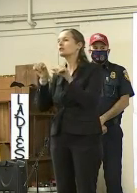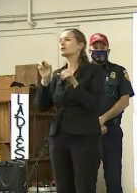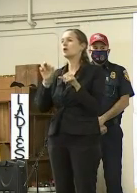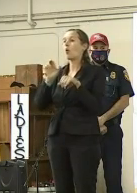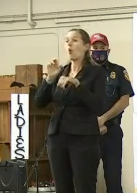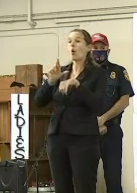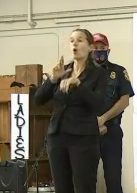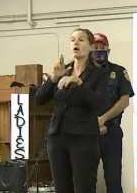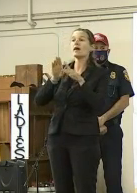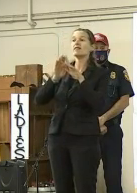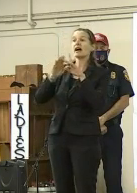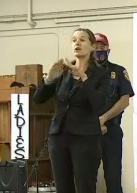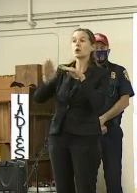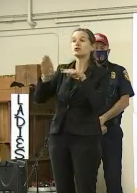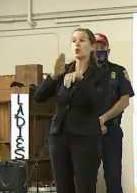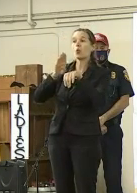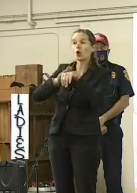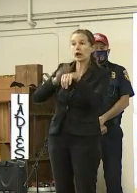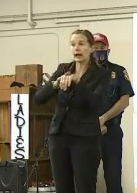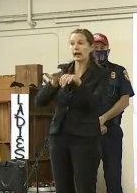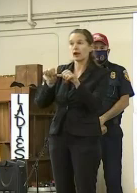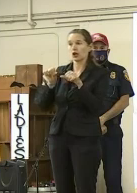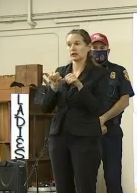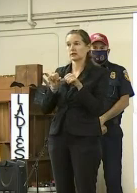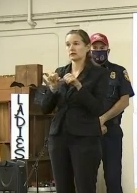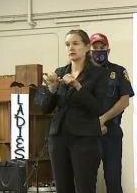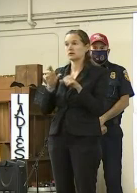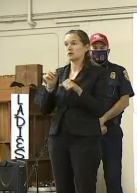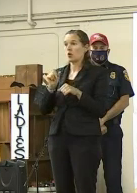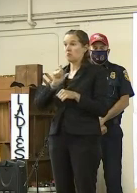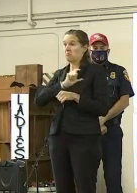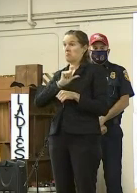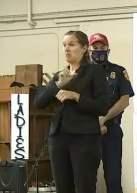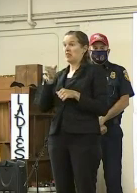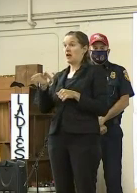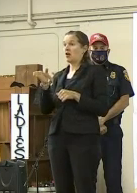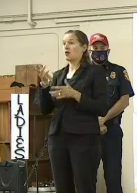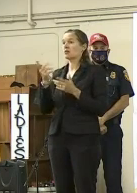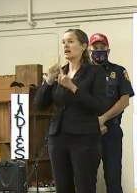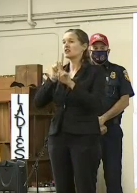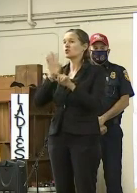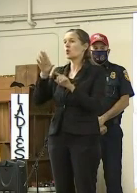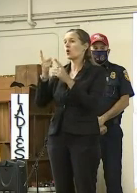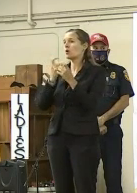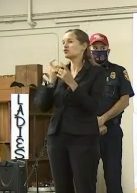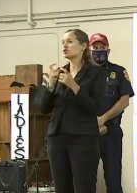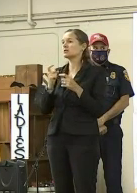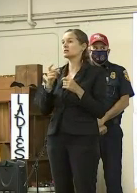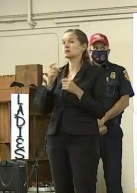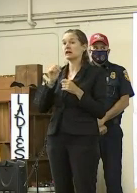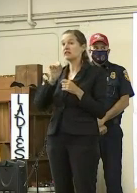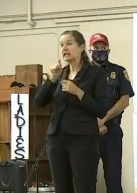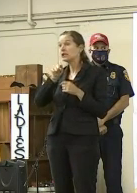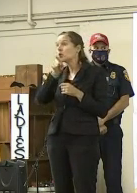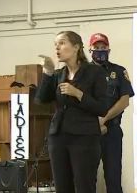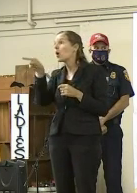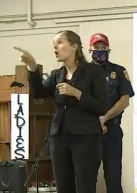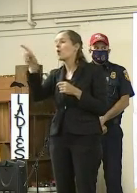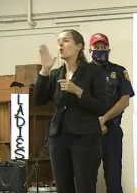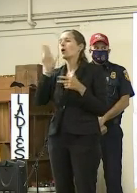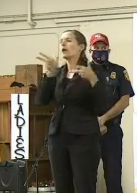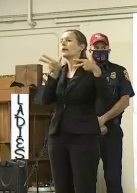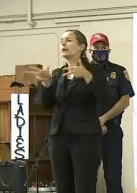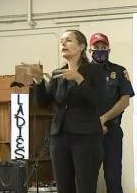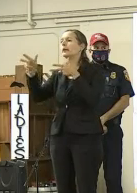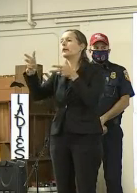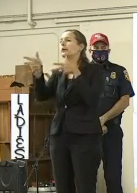evacuation warning. Those law enforcement partners are there to answer your questions, to guide you to safety, and ensure that you are well